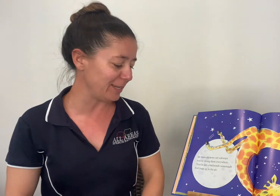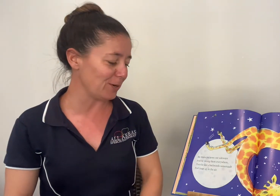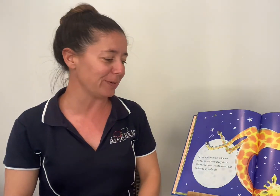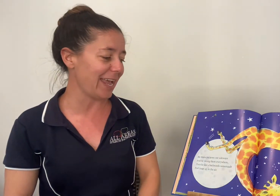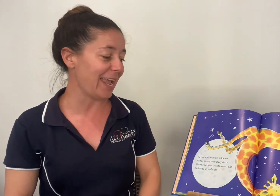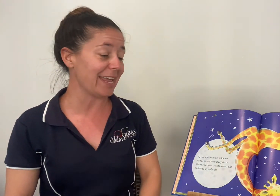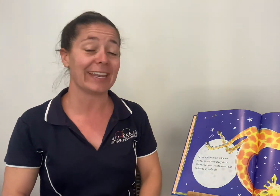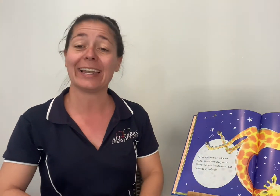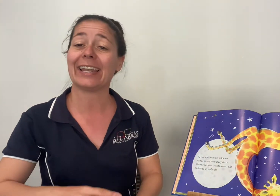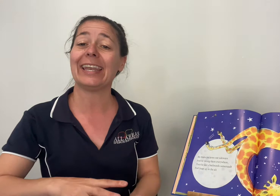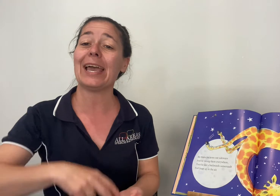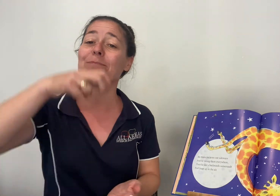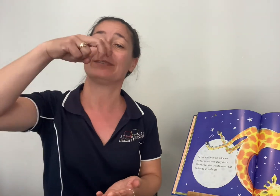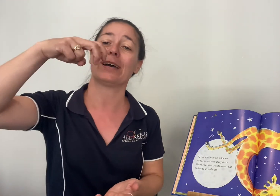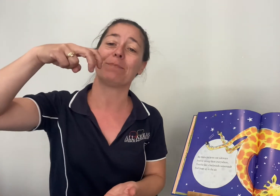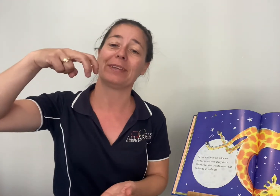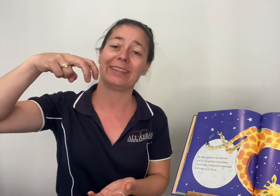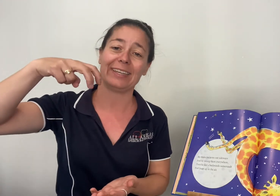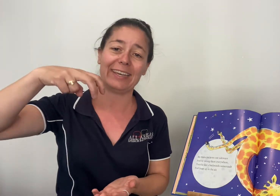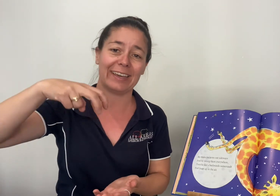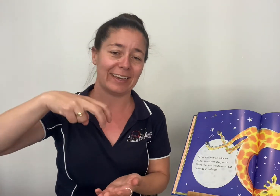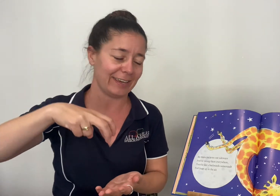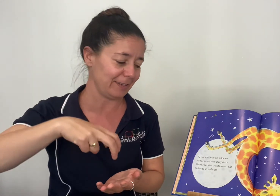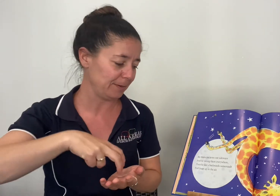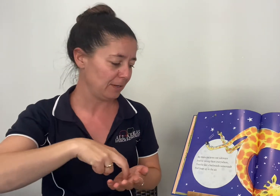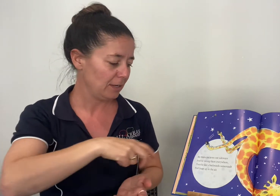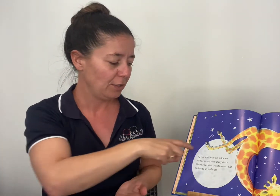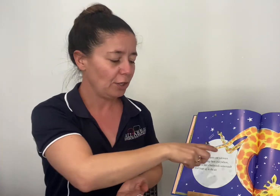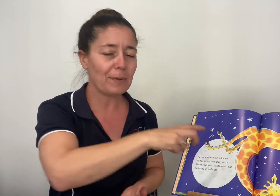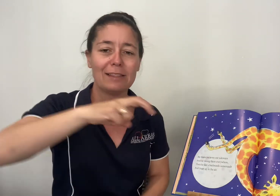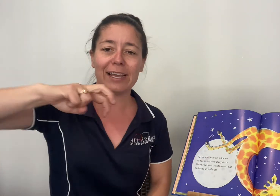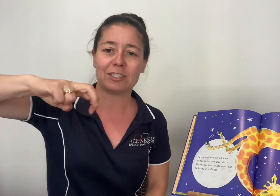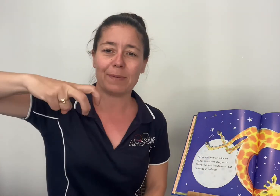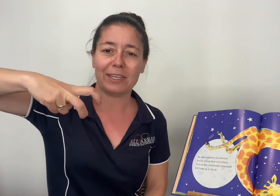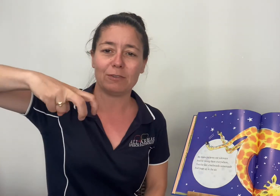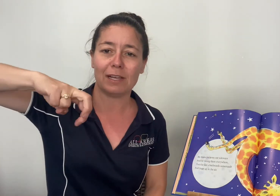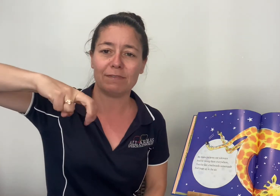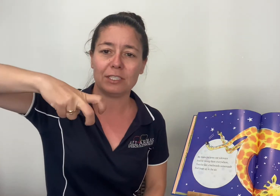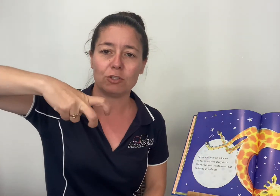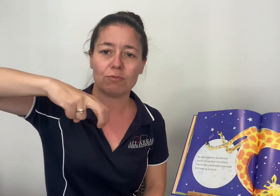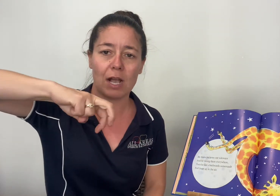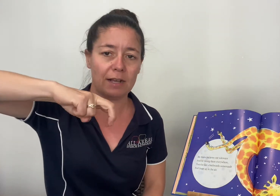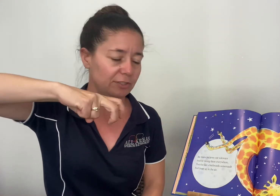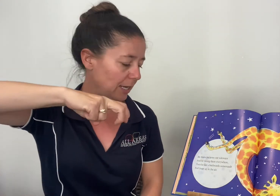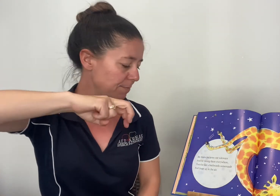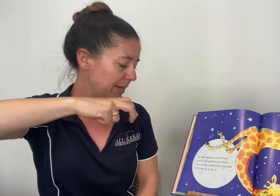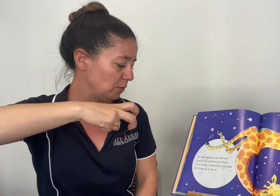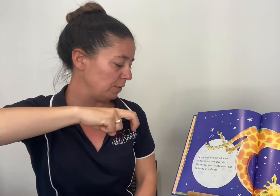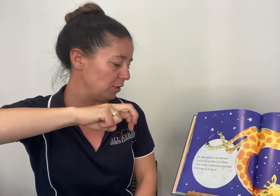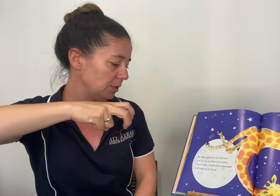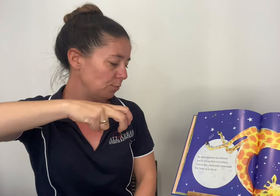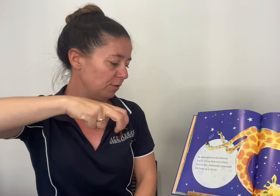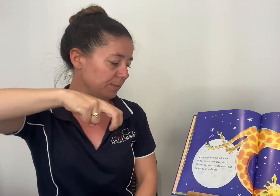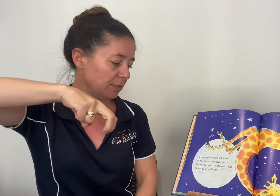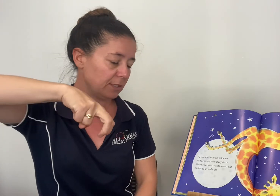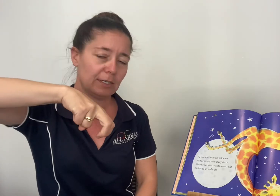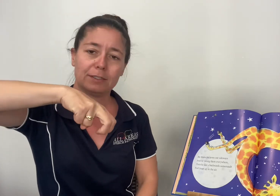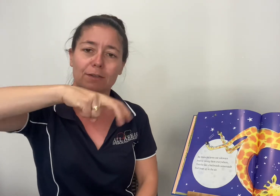somersault and leapt up in the air. You might like to make your lovely giraffe shape make all of those movements. So